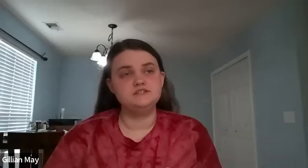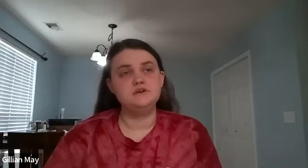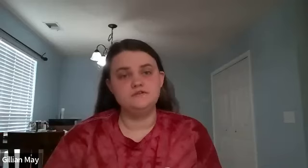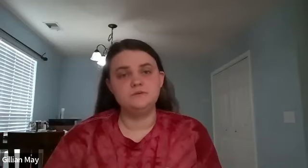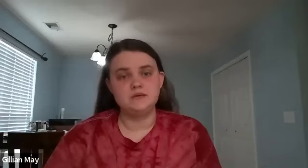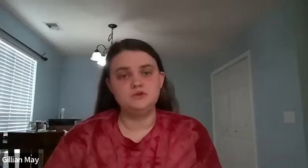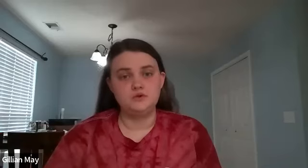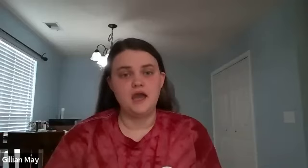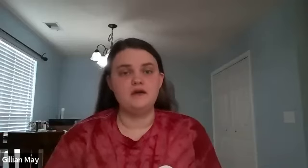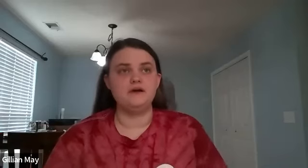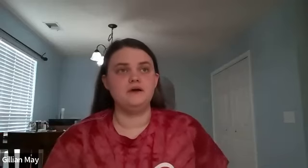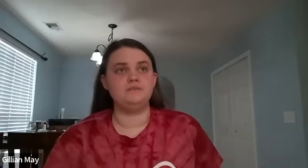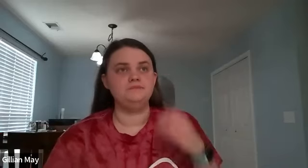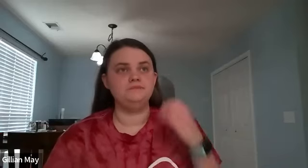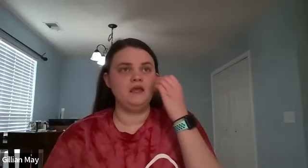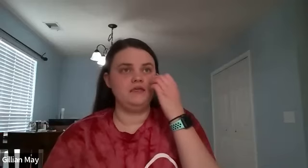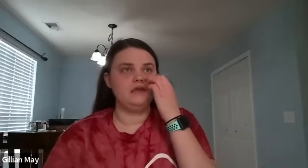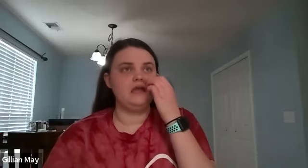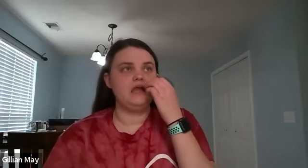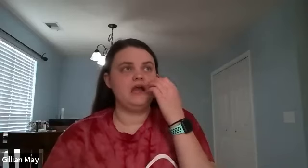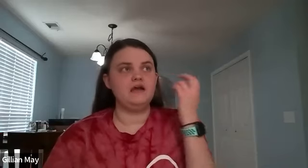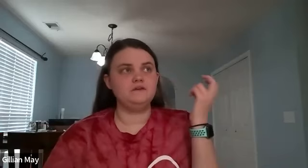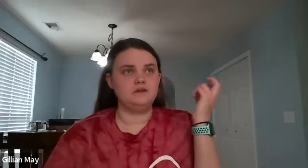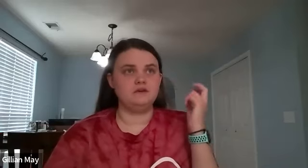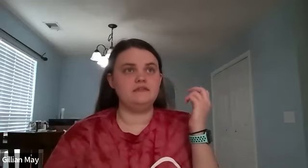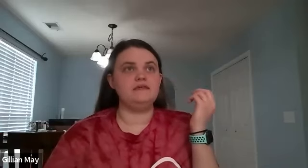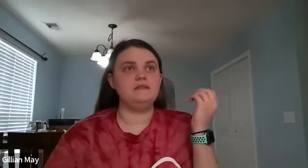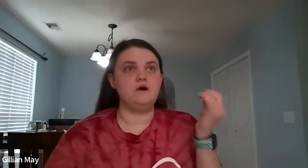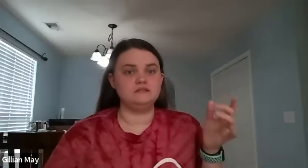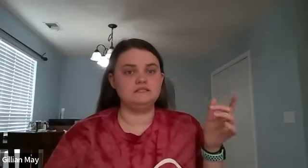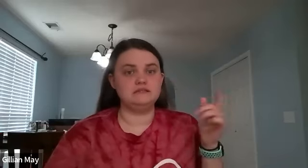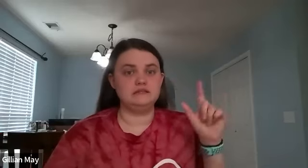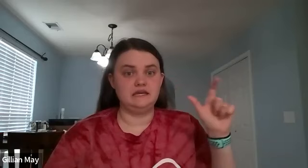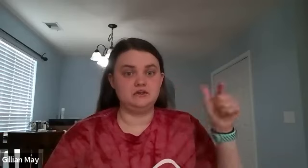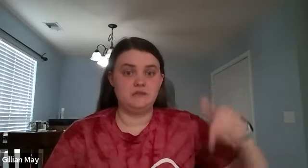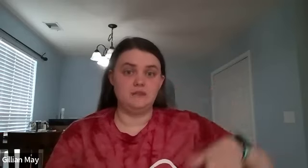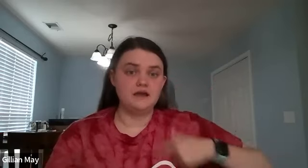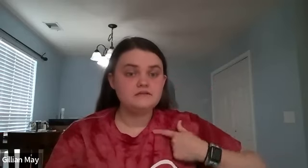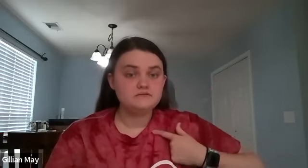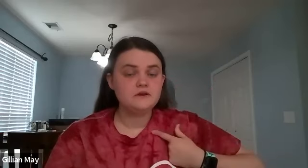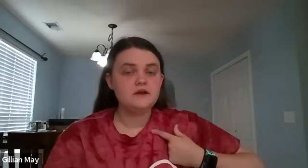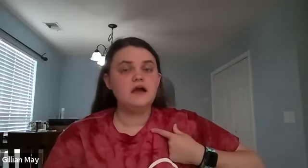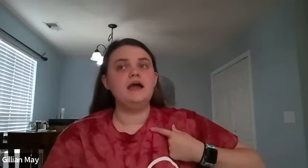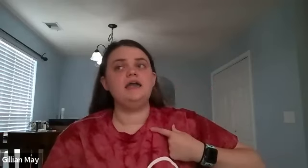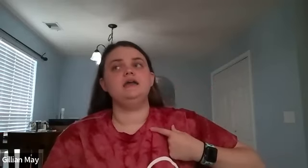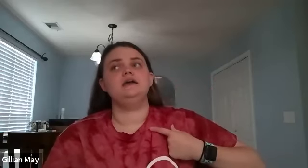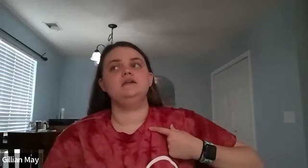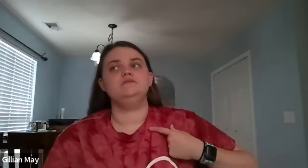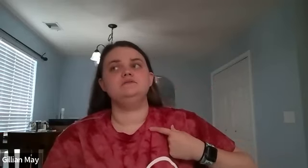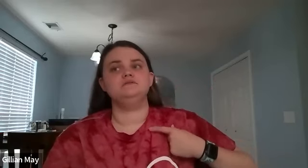know a few people who have they had their hearing and then they lost it later in life. And